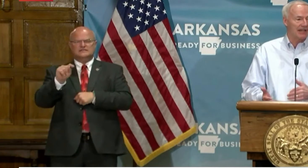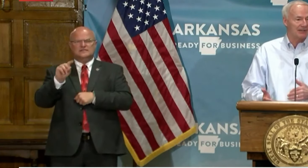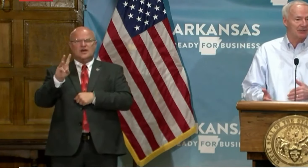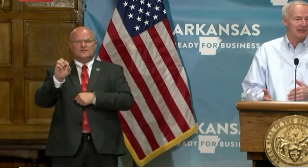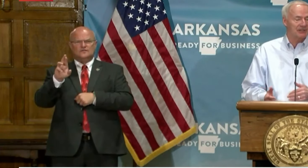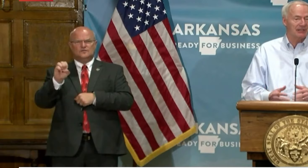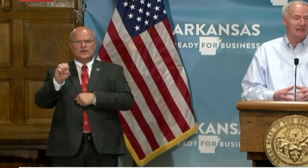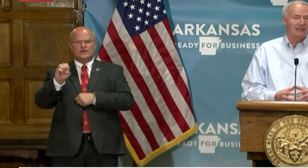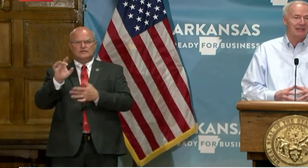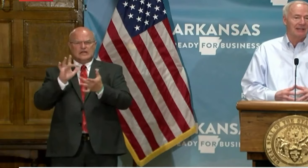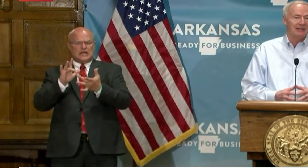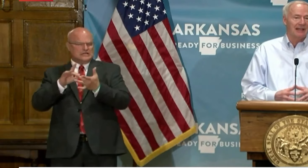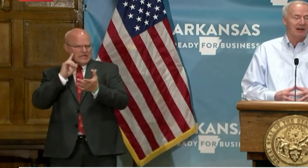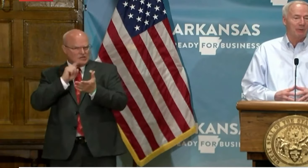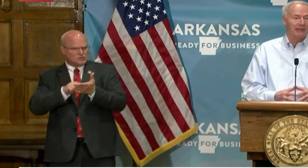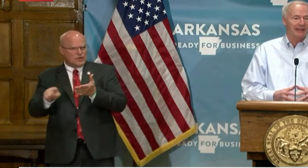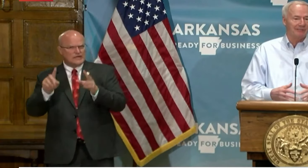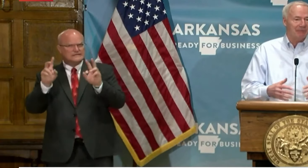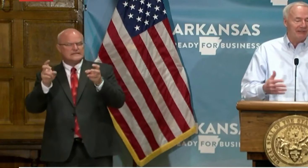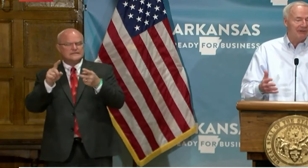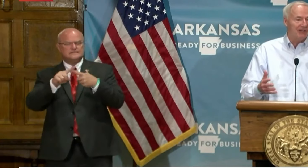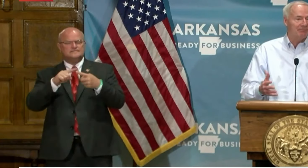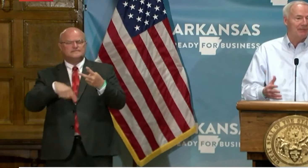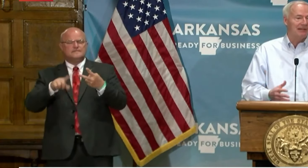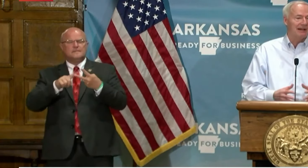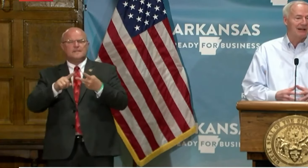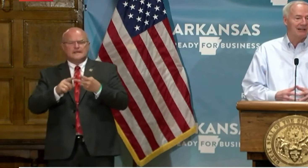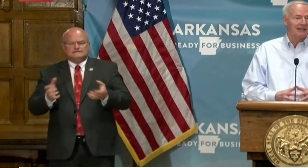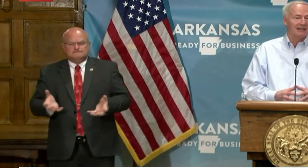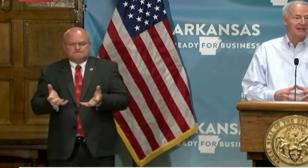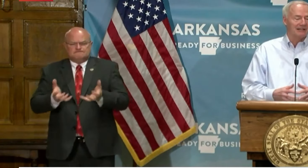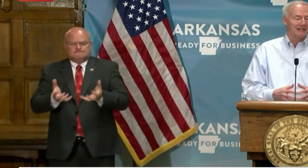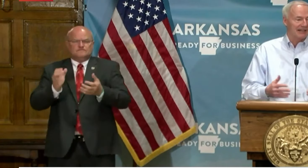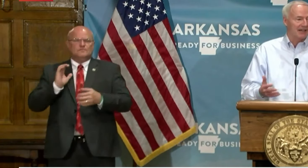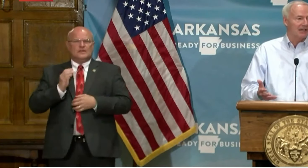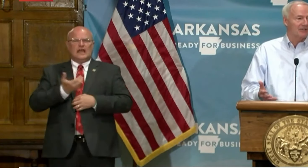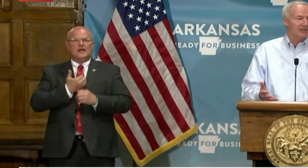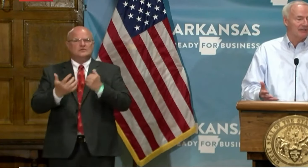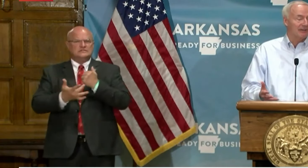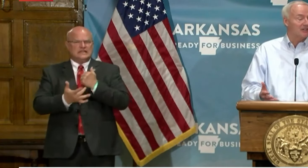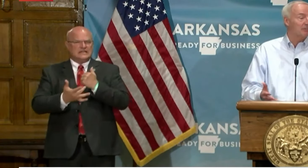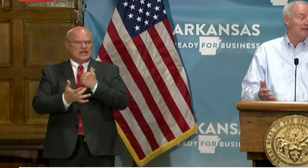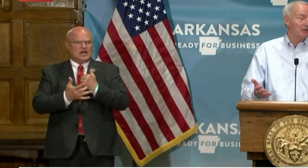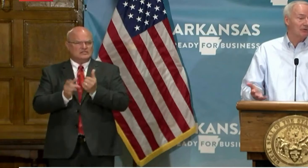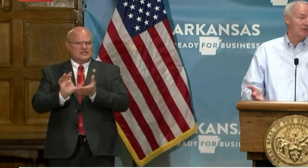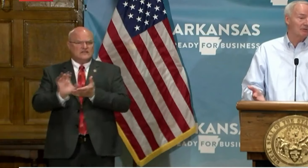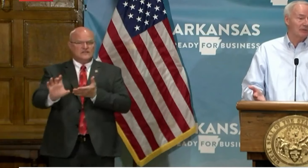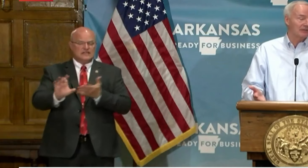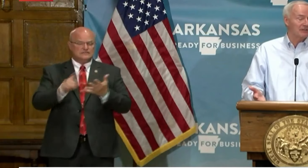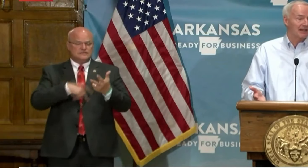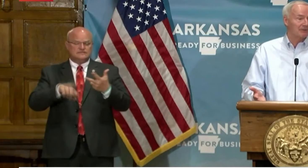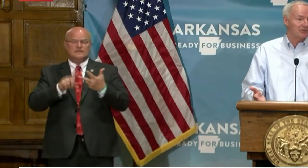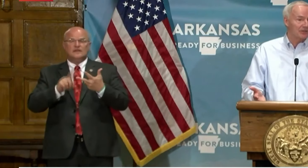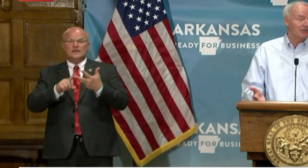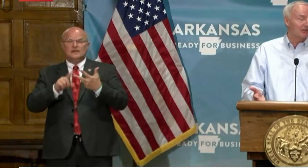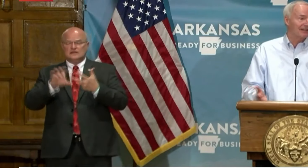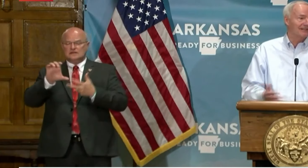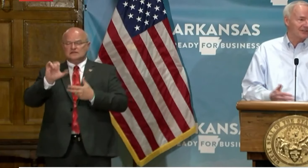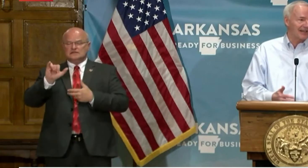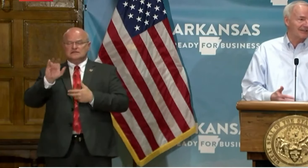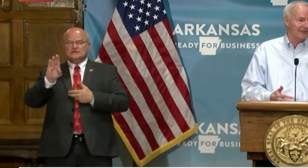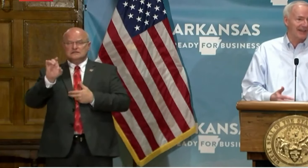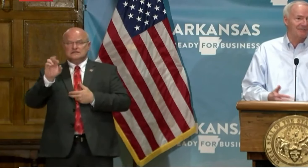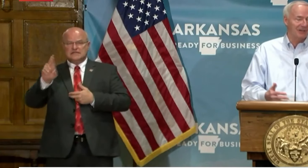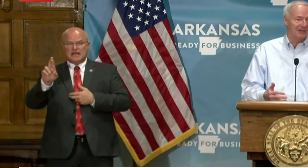in contact tracing, how we can beef up our technology investment, and also